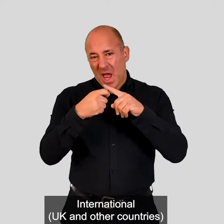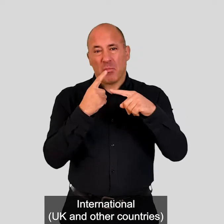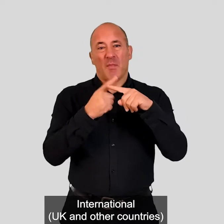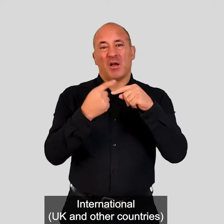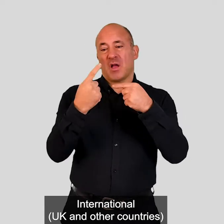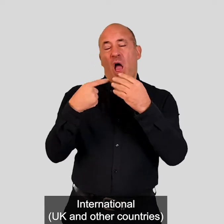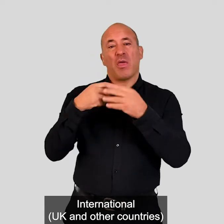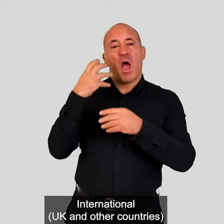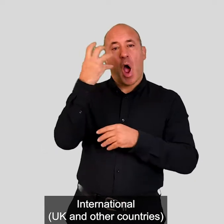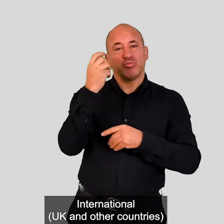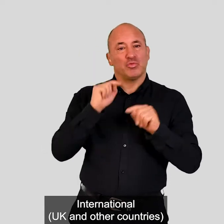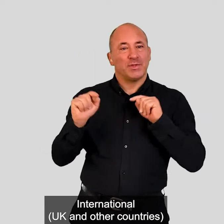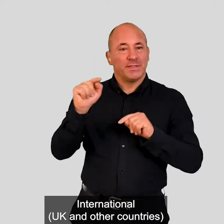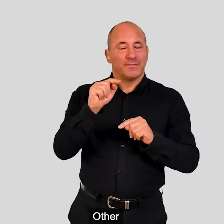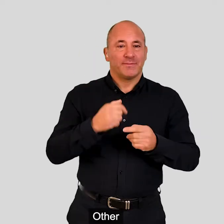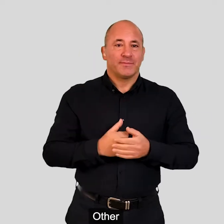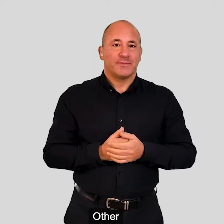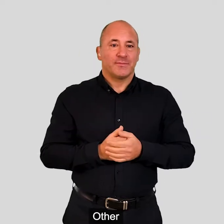UK and other countries, other.